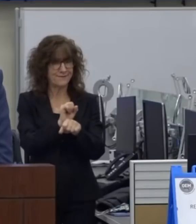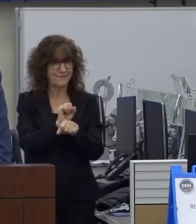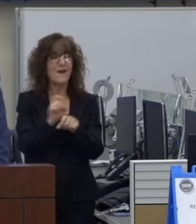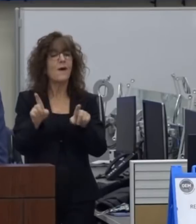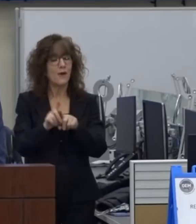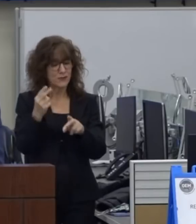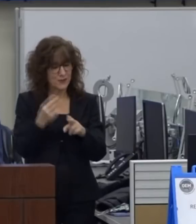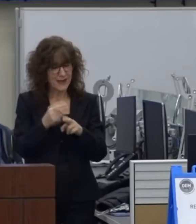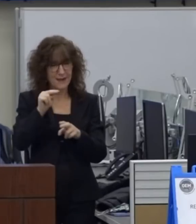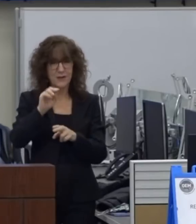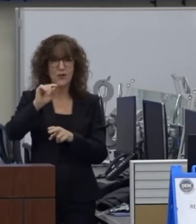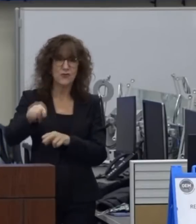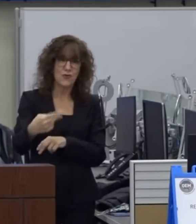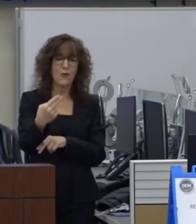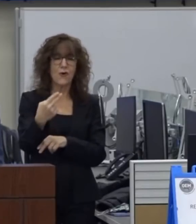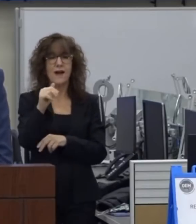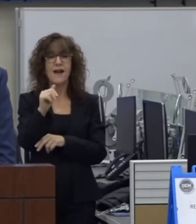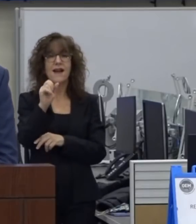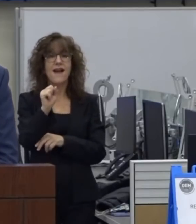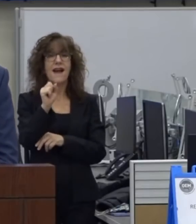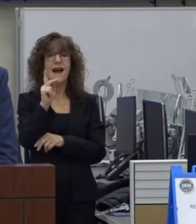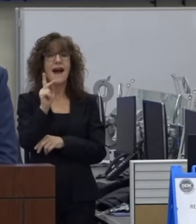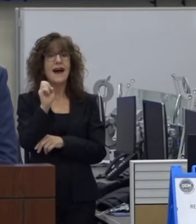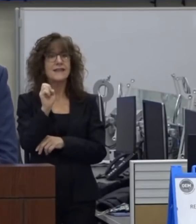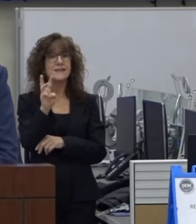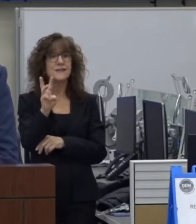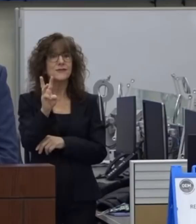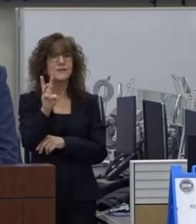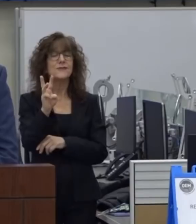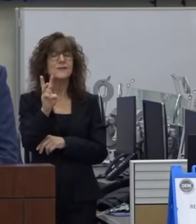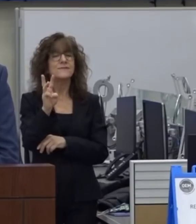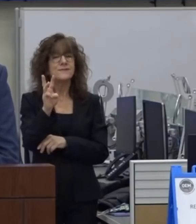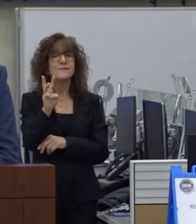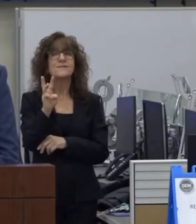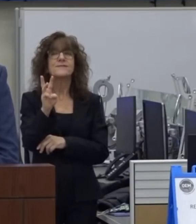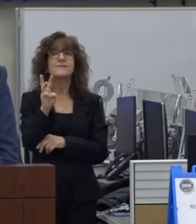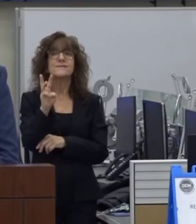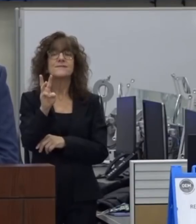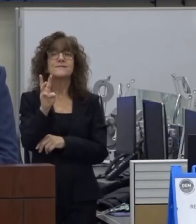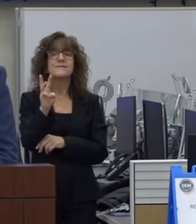named Noah Askew. The voices